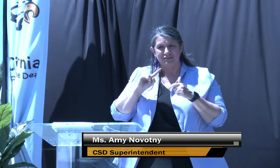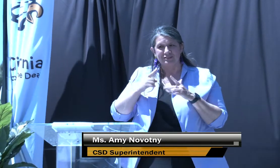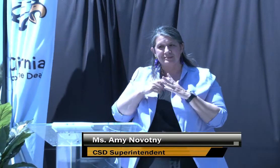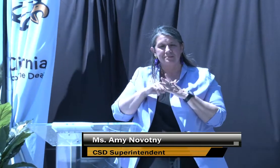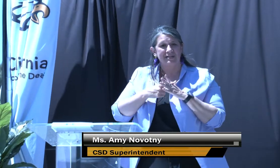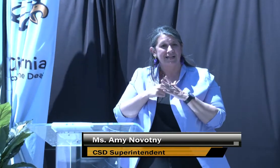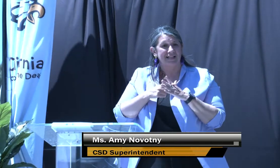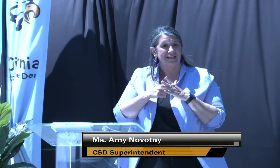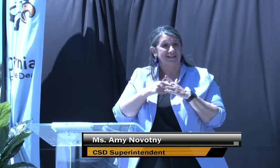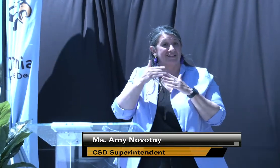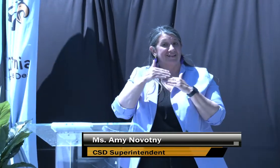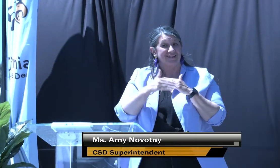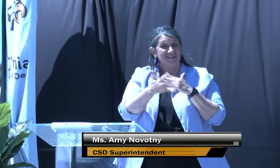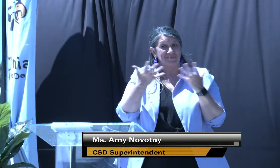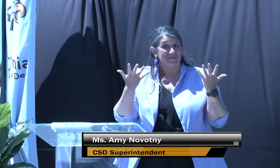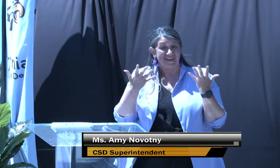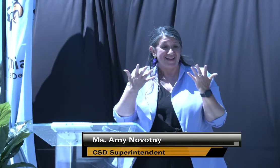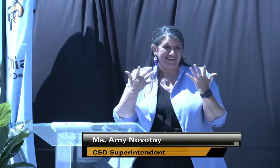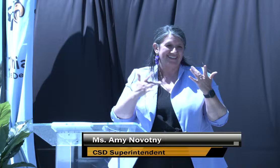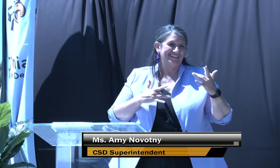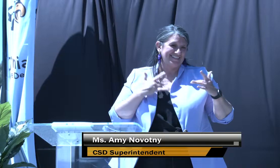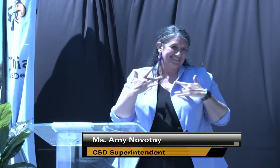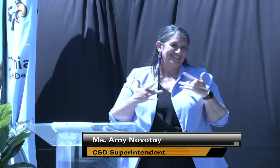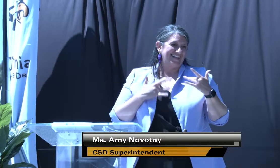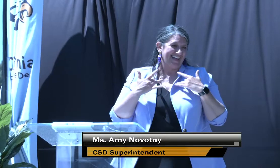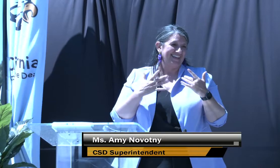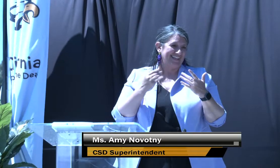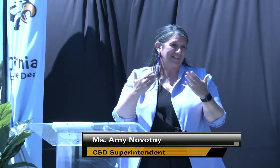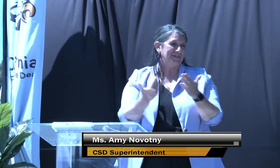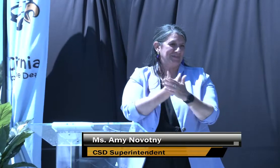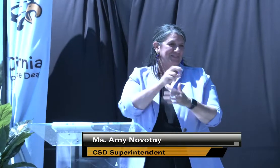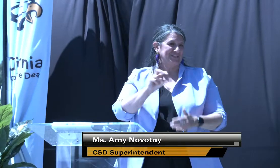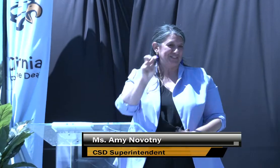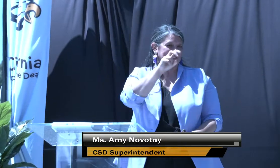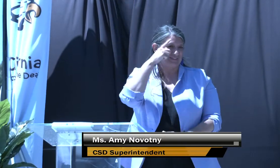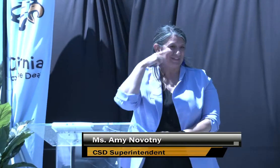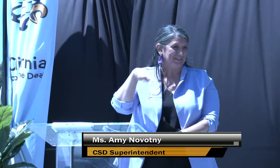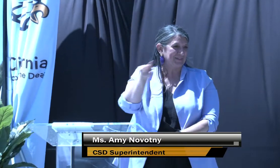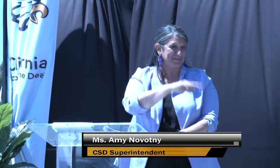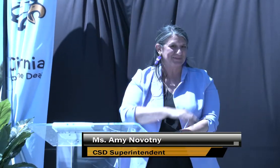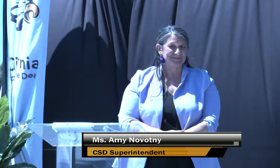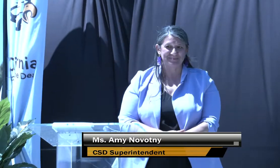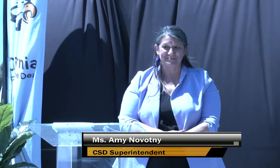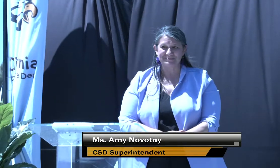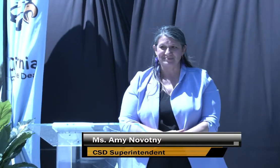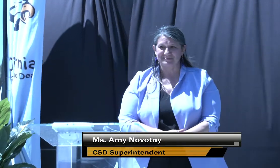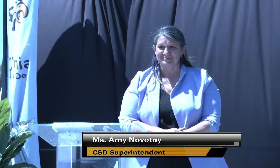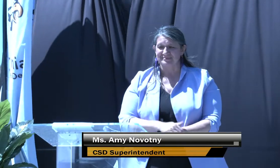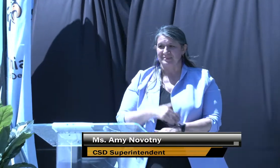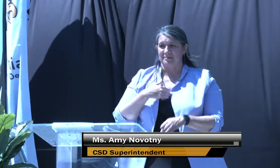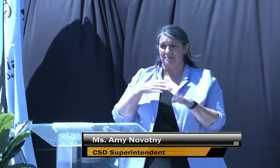in the future. It's just beginning. It's just beginning, and that's very exciting to embark on a new